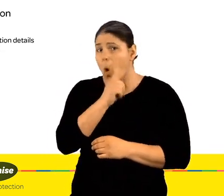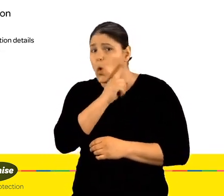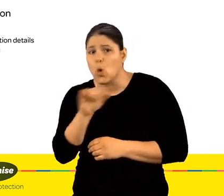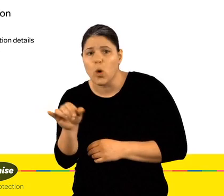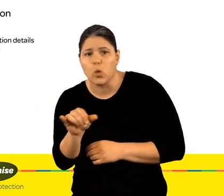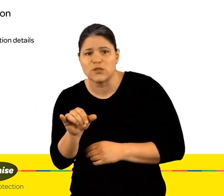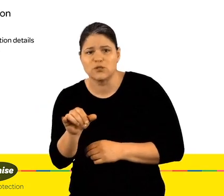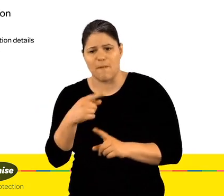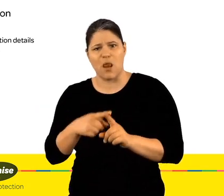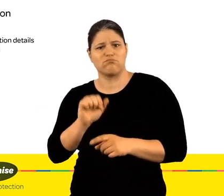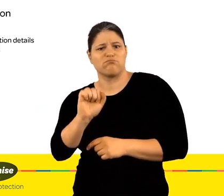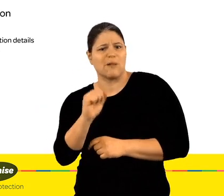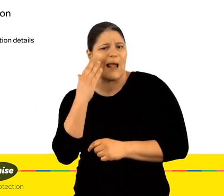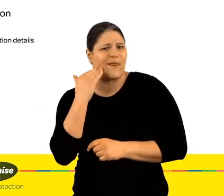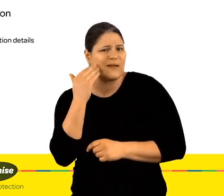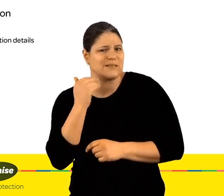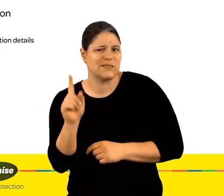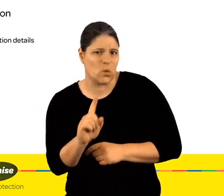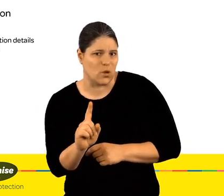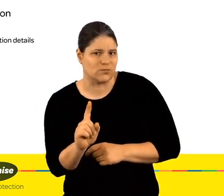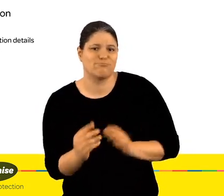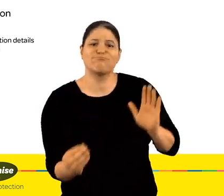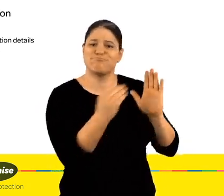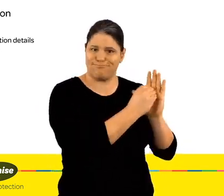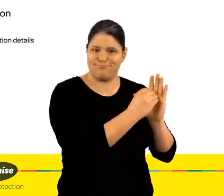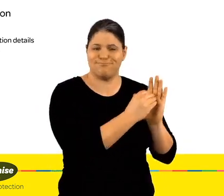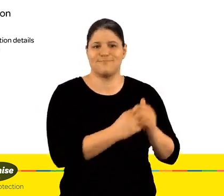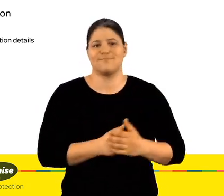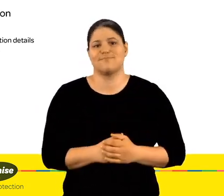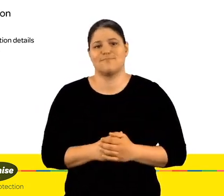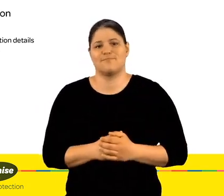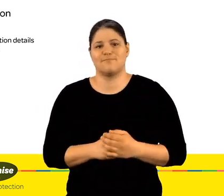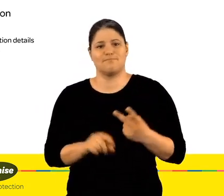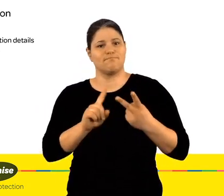their name, home address, date of birth, sex and ethnicity.